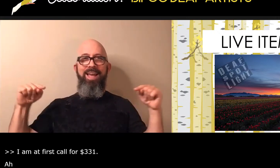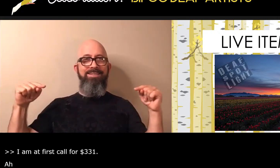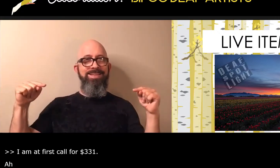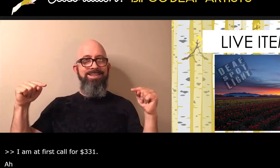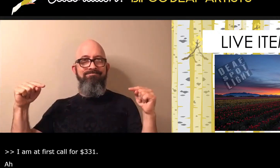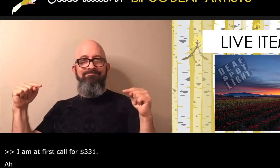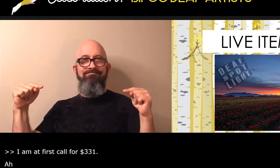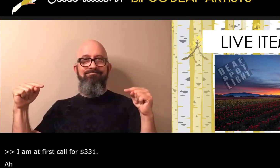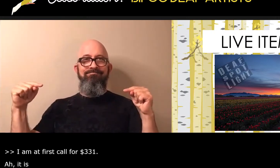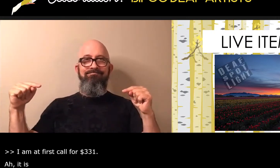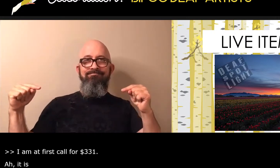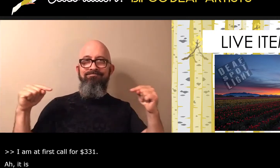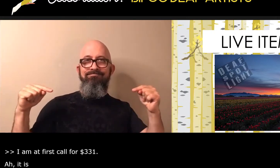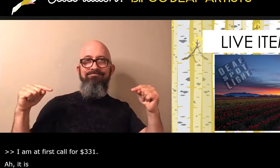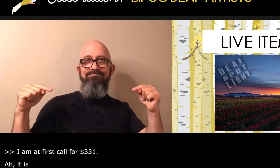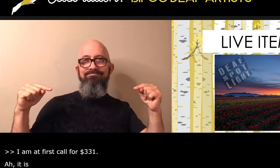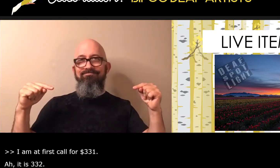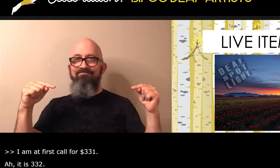102.